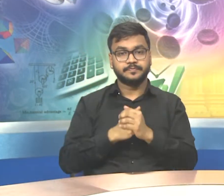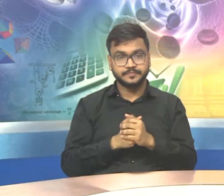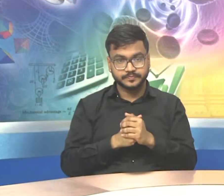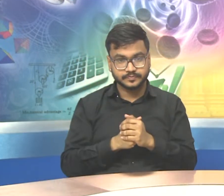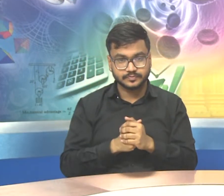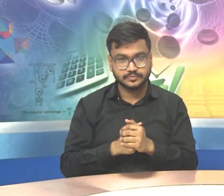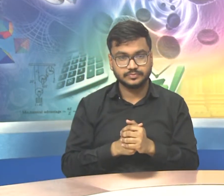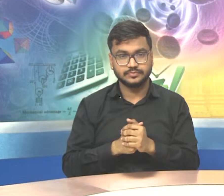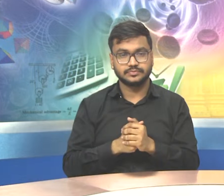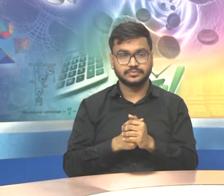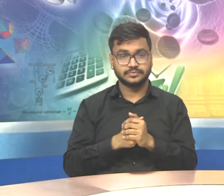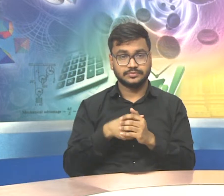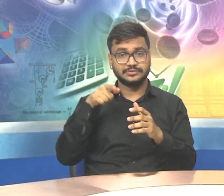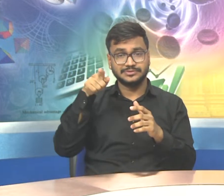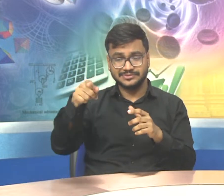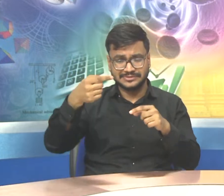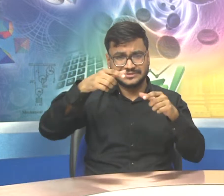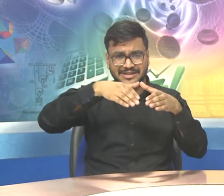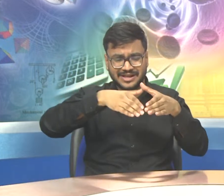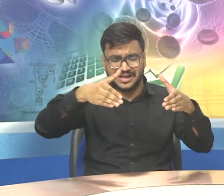of proportional representation.